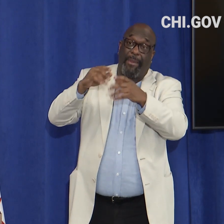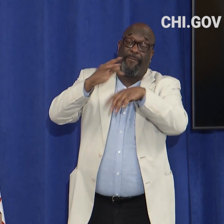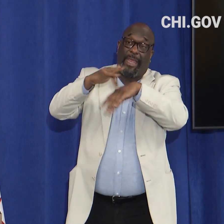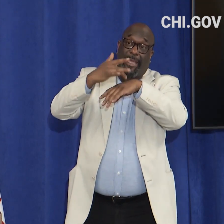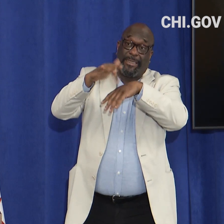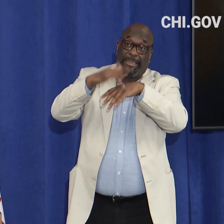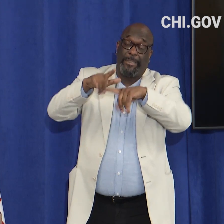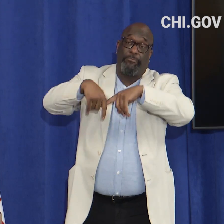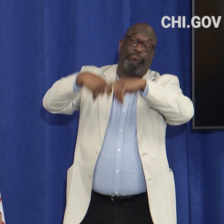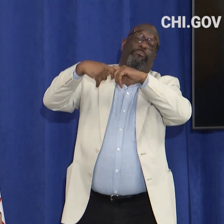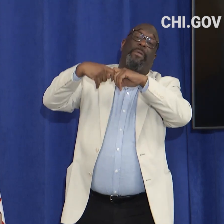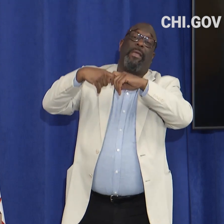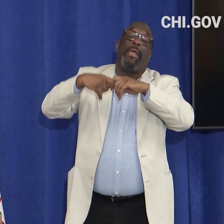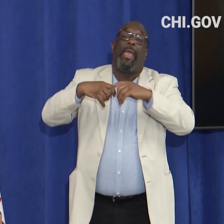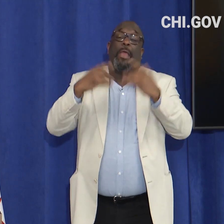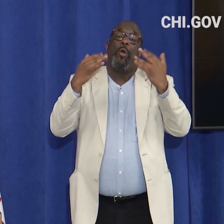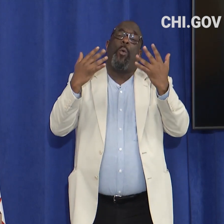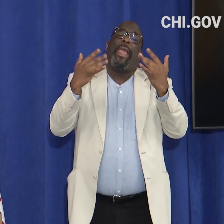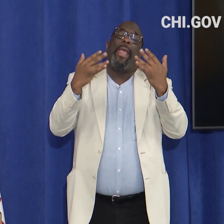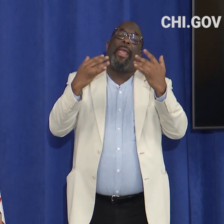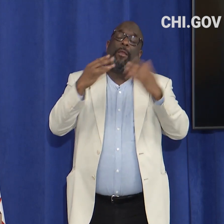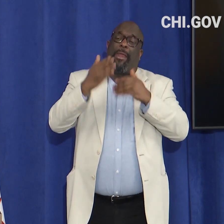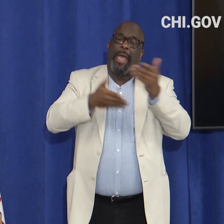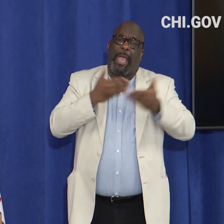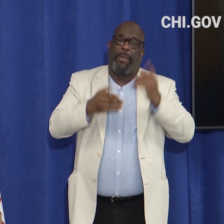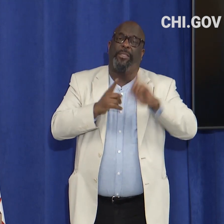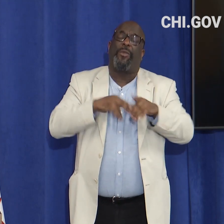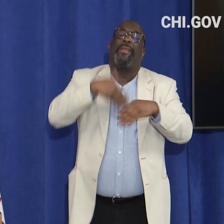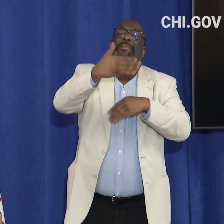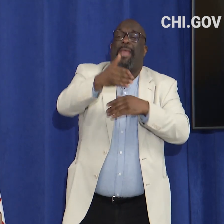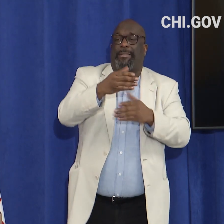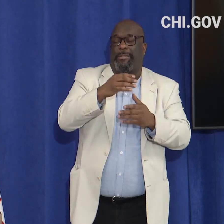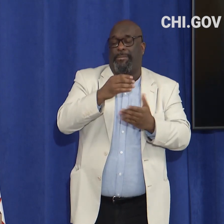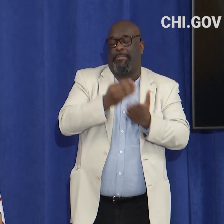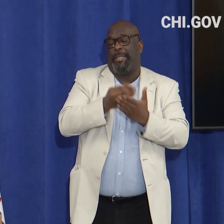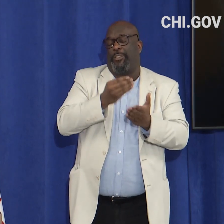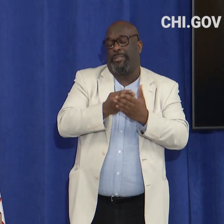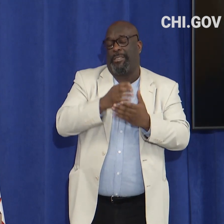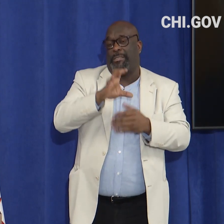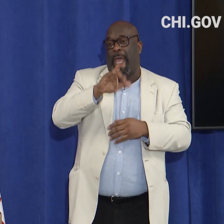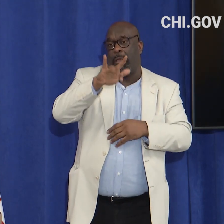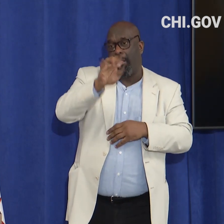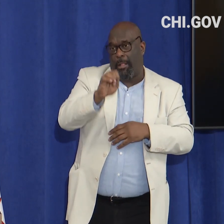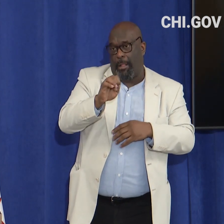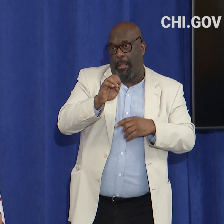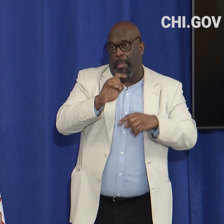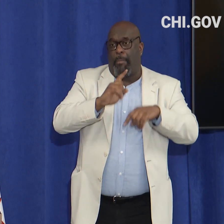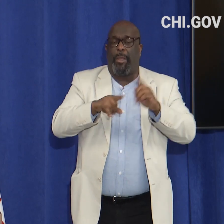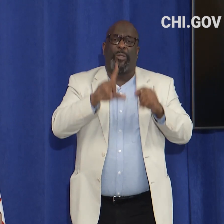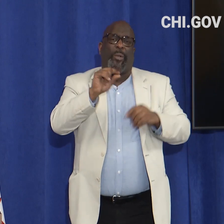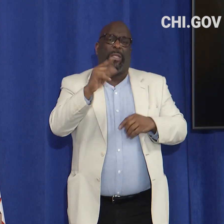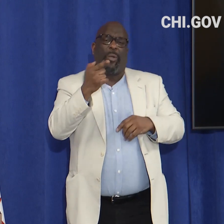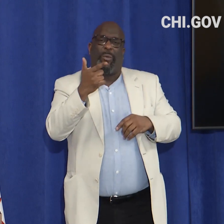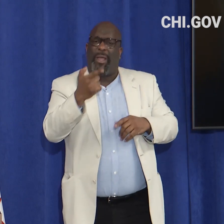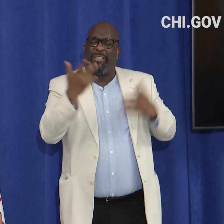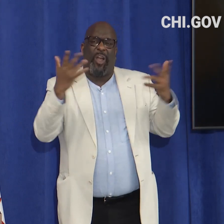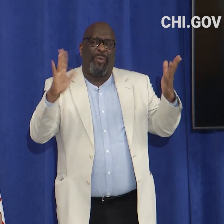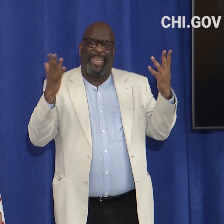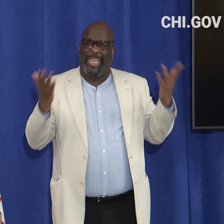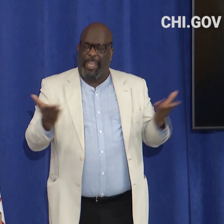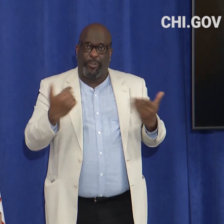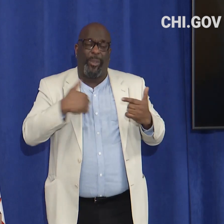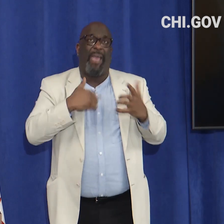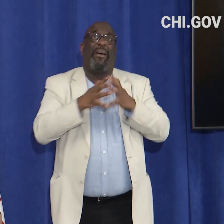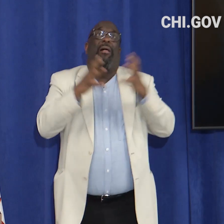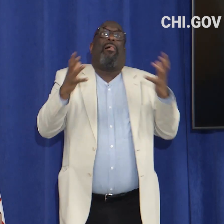significant hiring until the next cycle. But the reality is 2021 isn't looking great either. So we're going to have significant hill